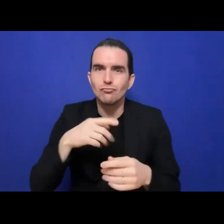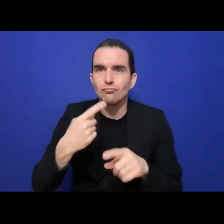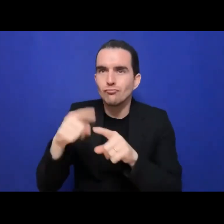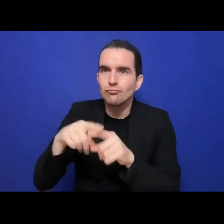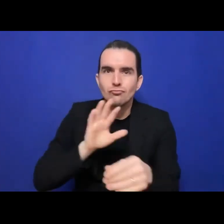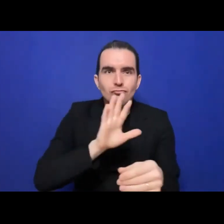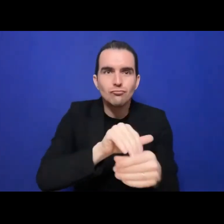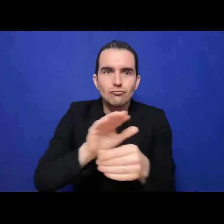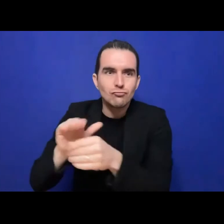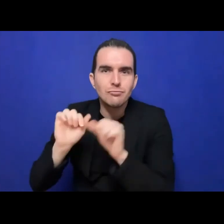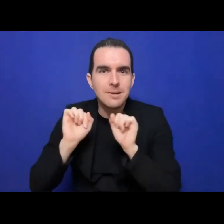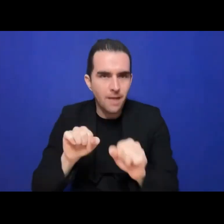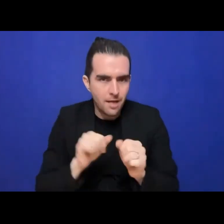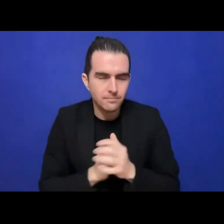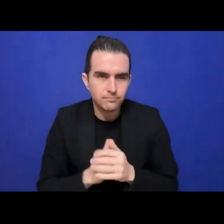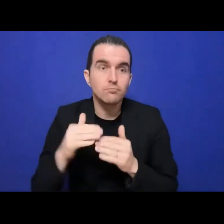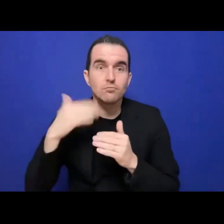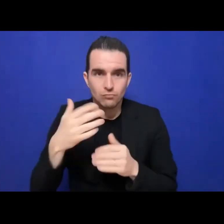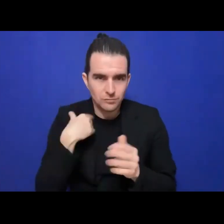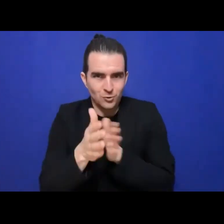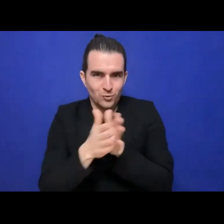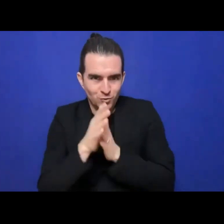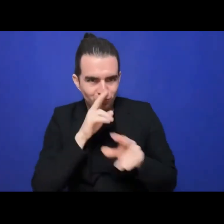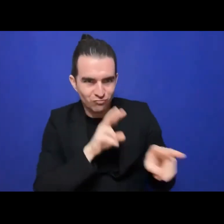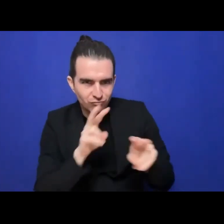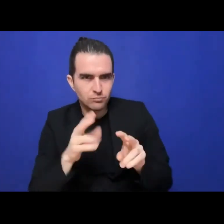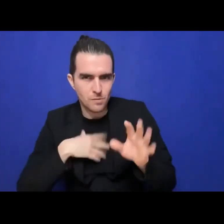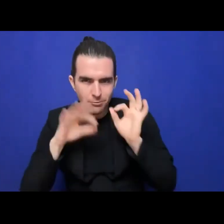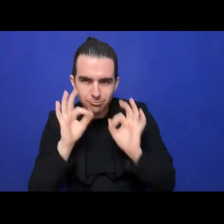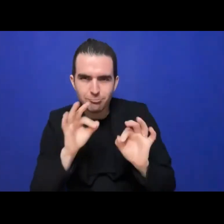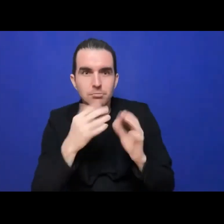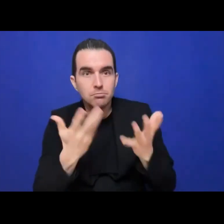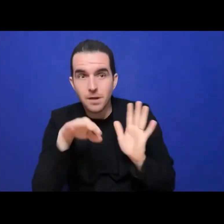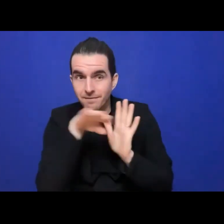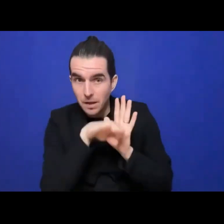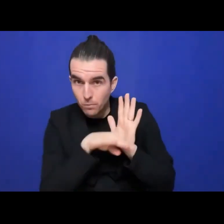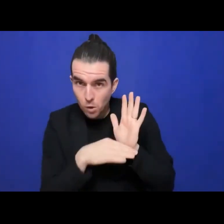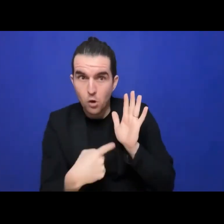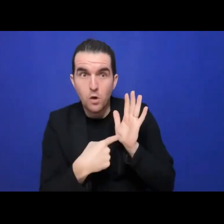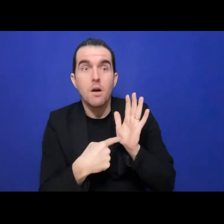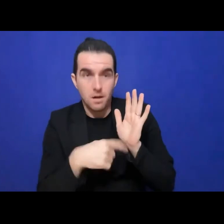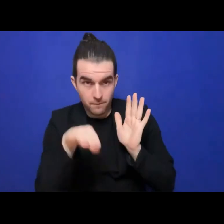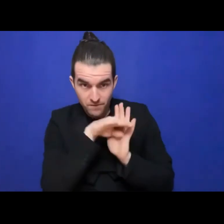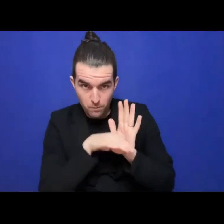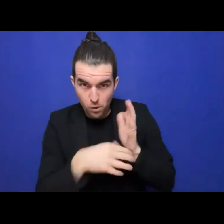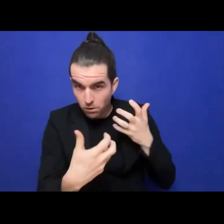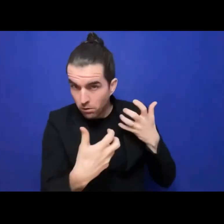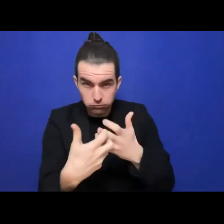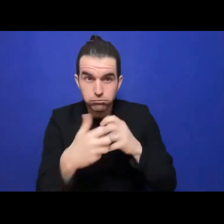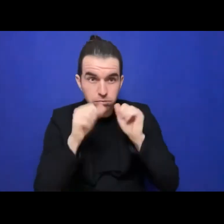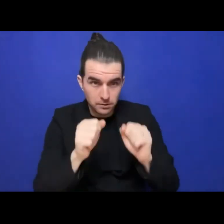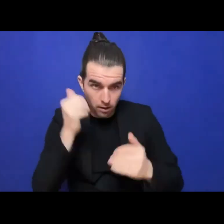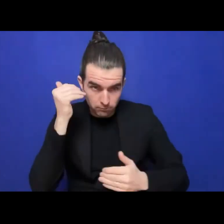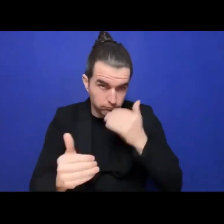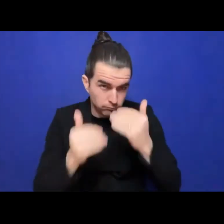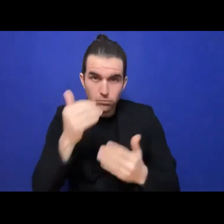their voices in the discussions as they work and as they engage with the policymakers at all levels,